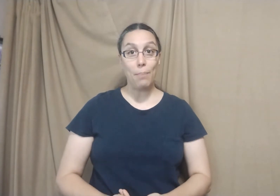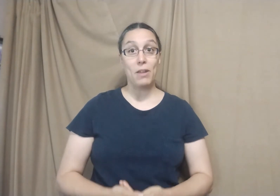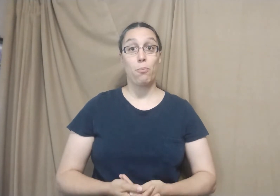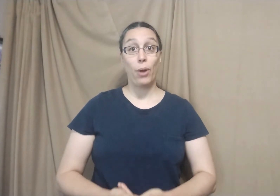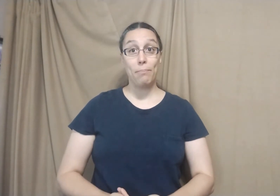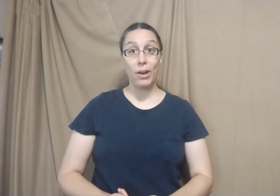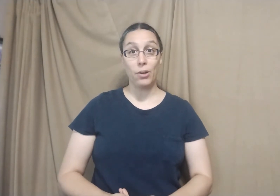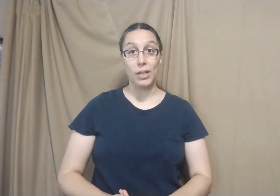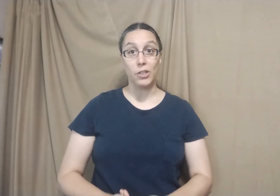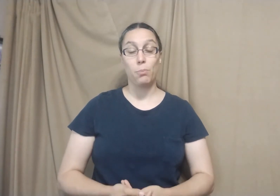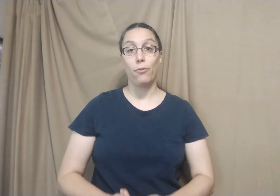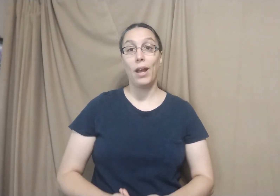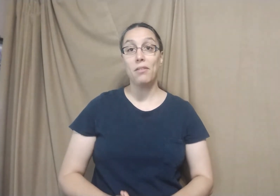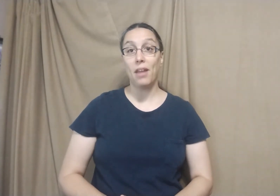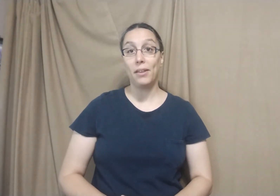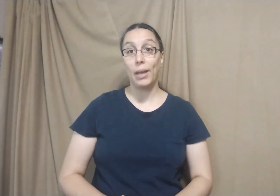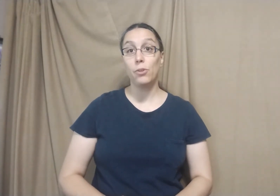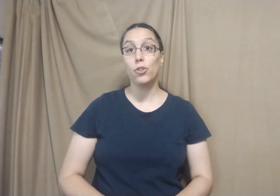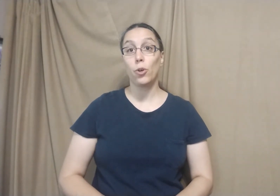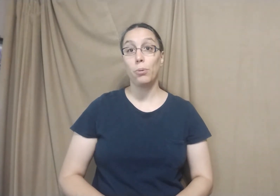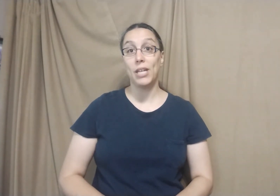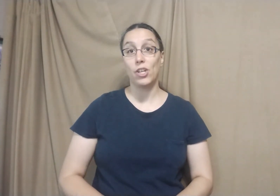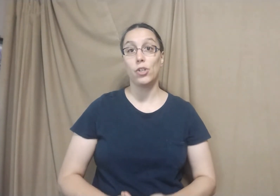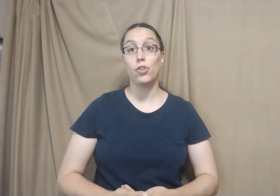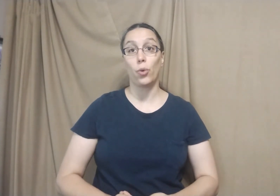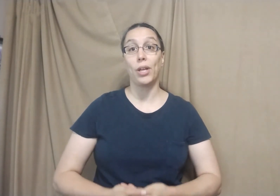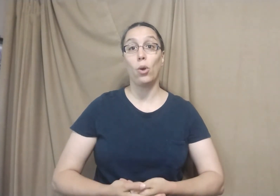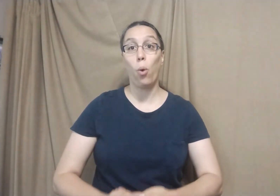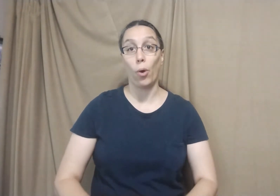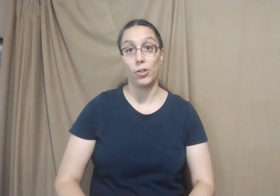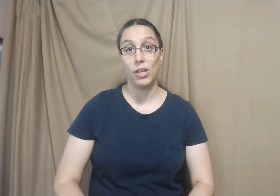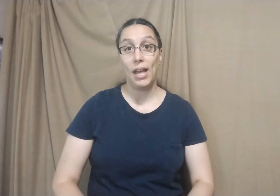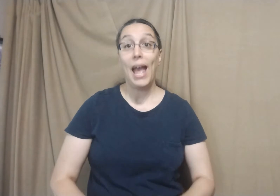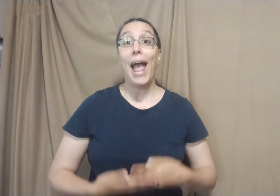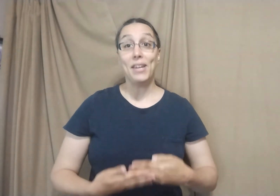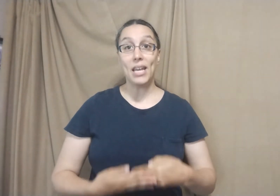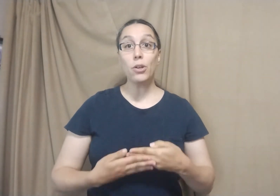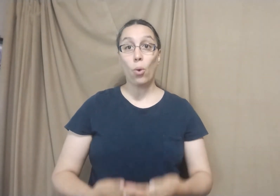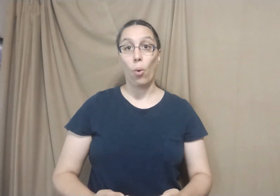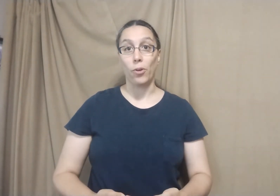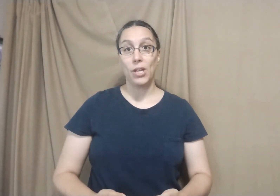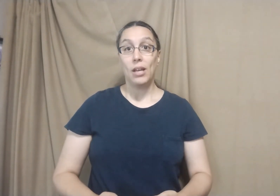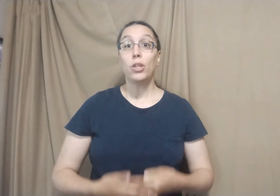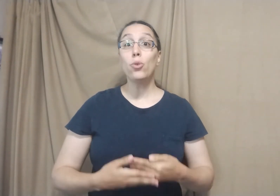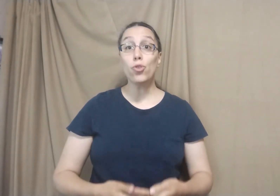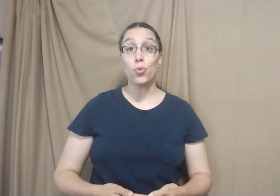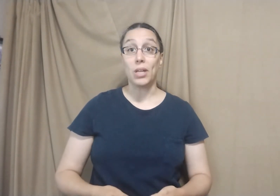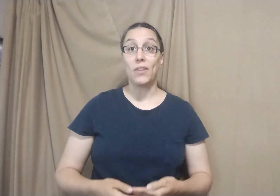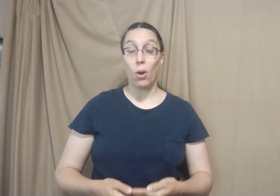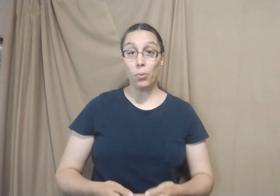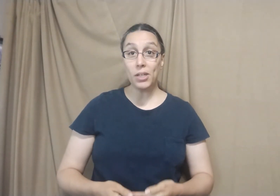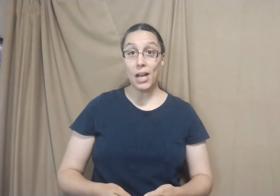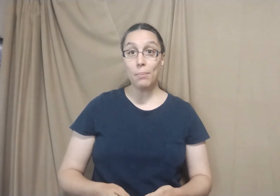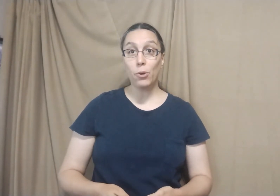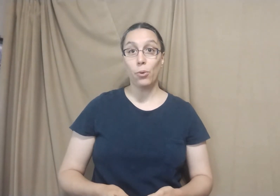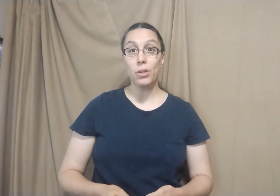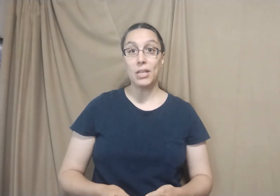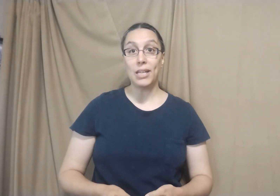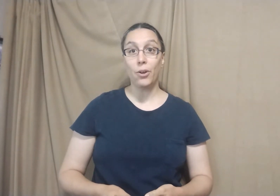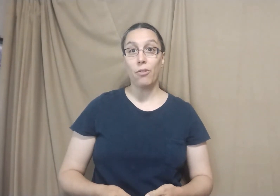is primarily to provide sign language interpretation during court. And in a court, usually the only time you're going to hear